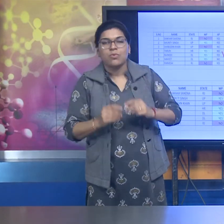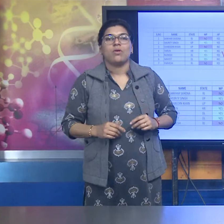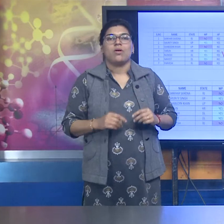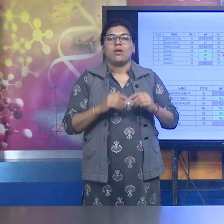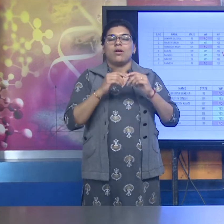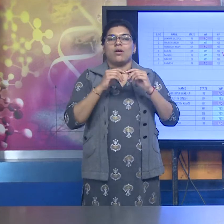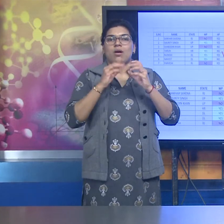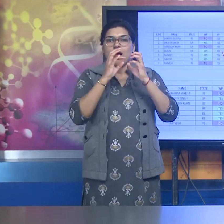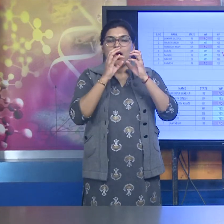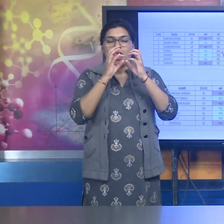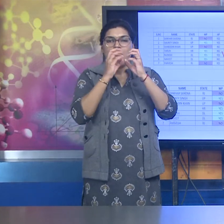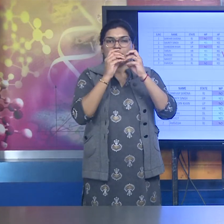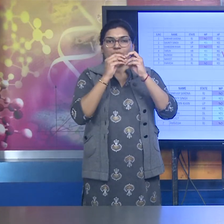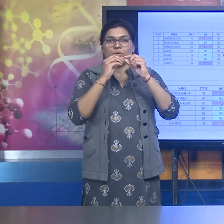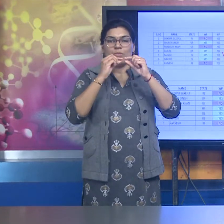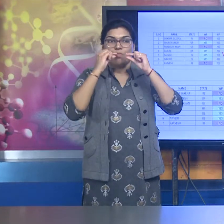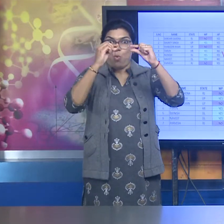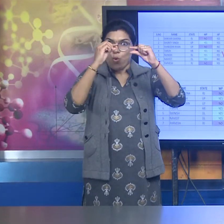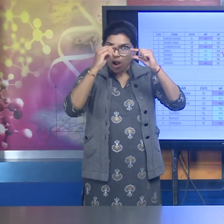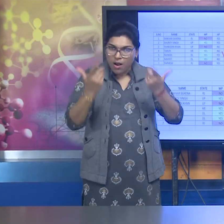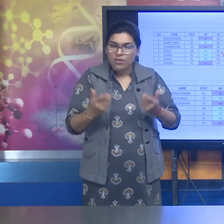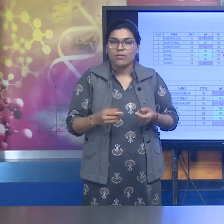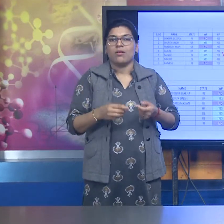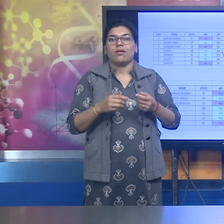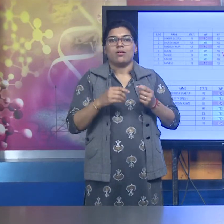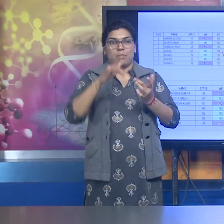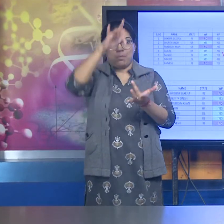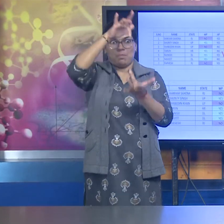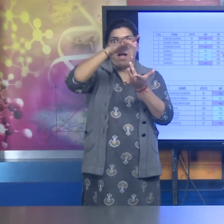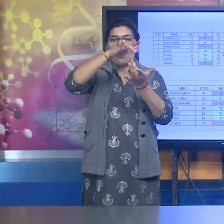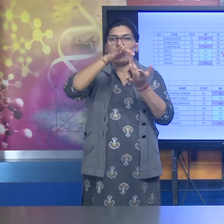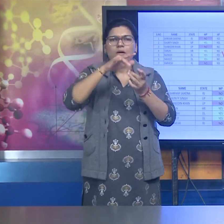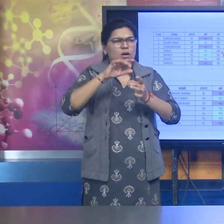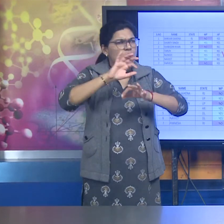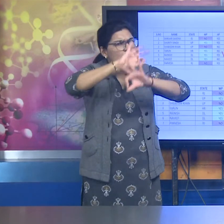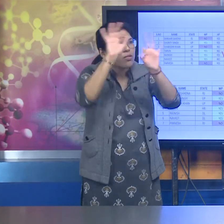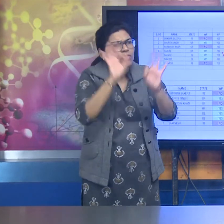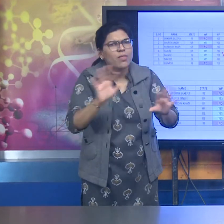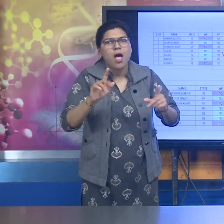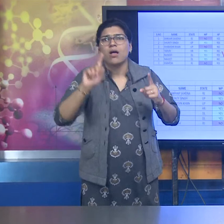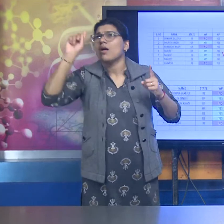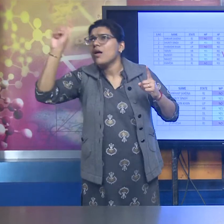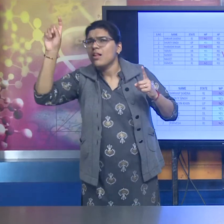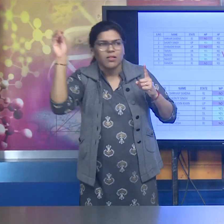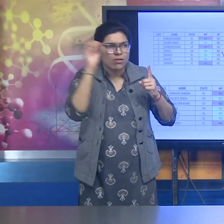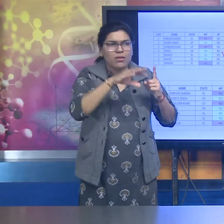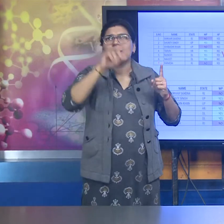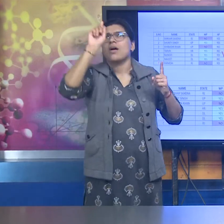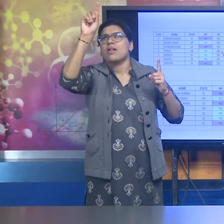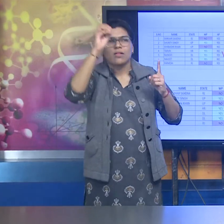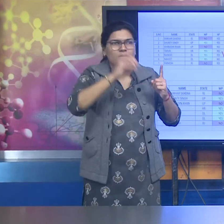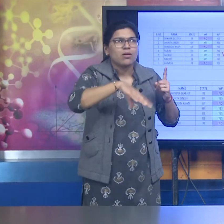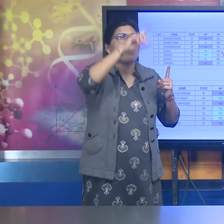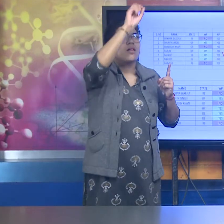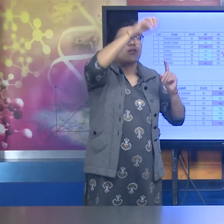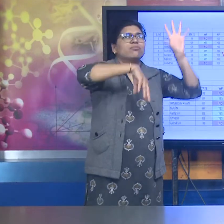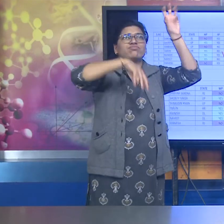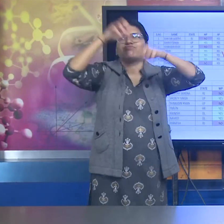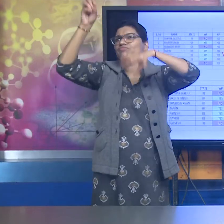increase the side, make the letters in italic, make them bold, and at one place.